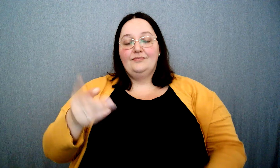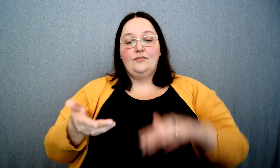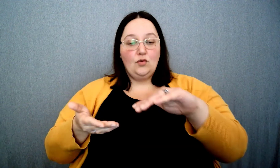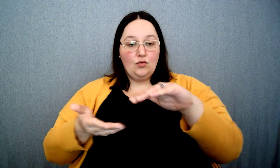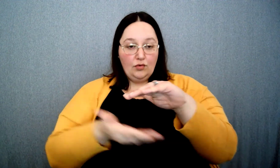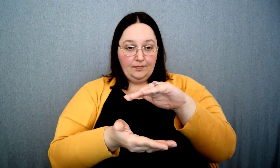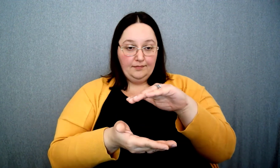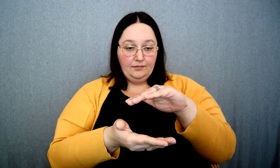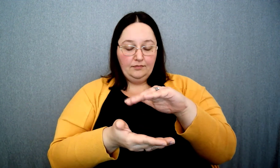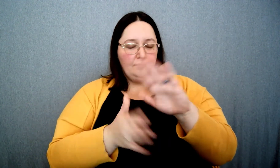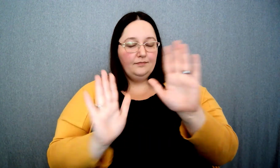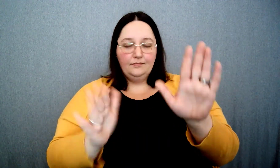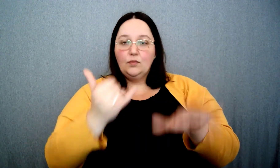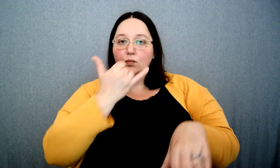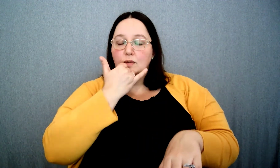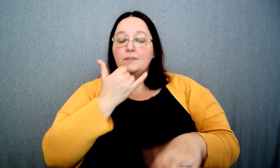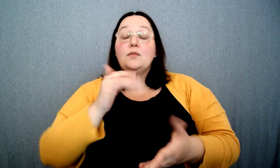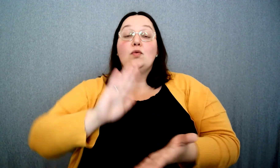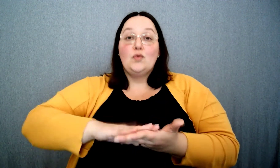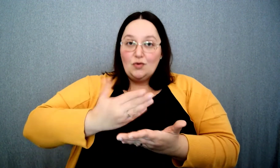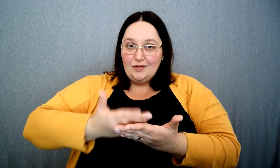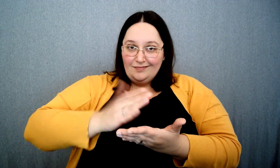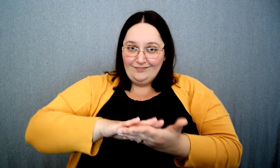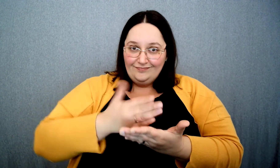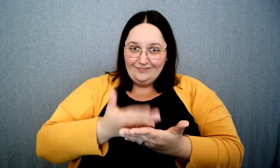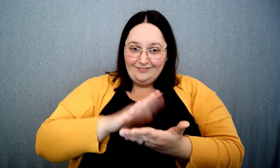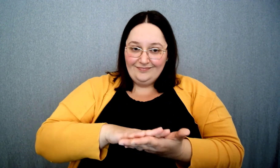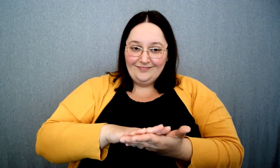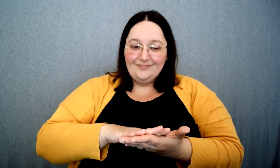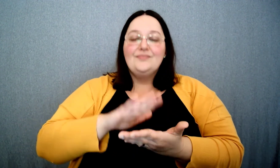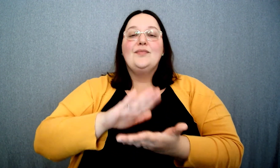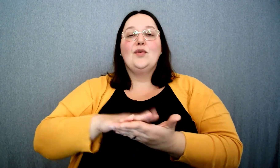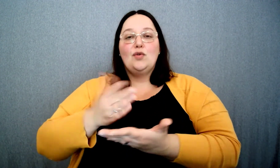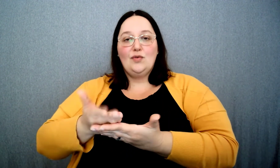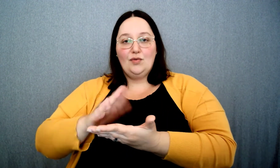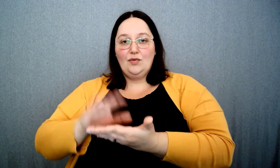Cook, nope, that's the sign bake, sorry. Cook, sign this way.